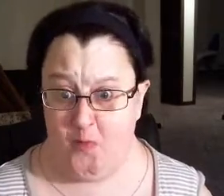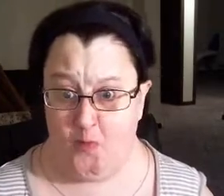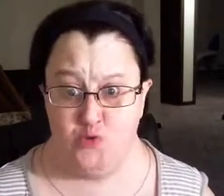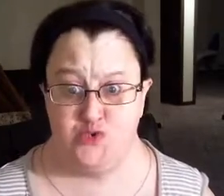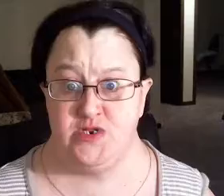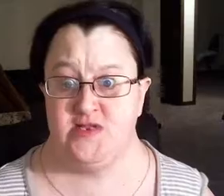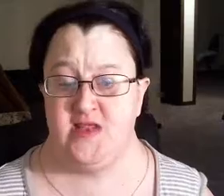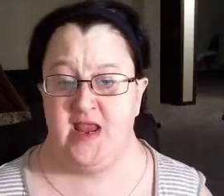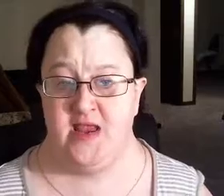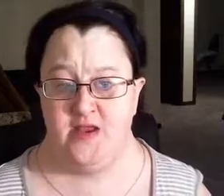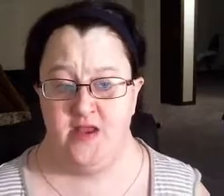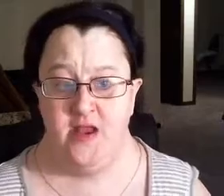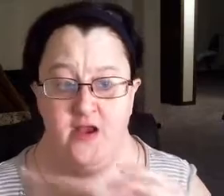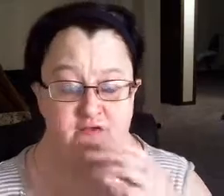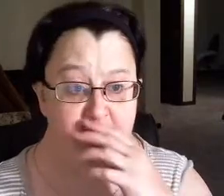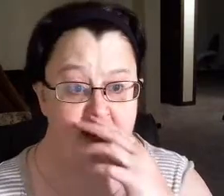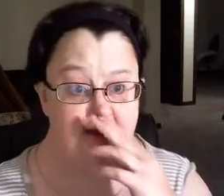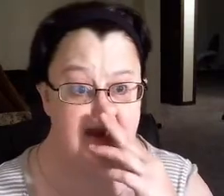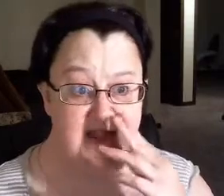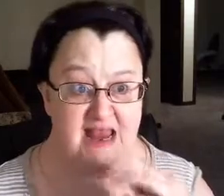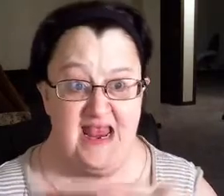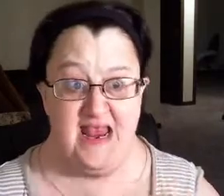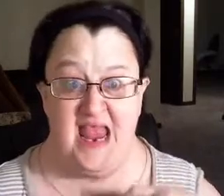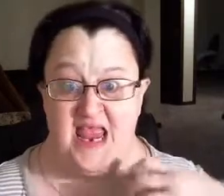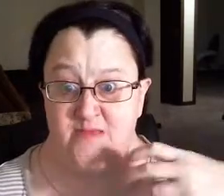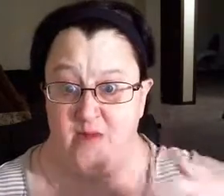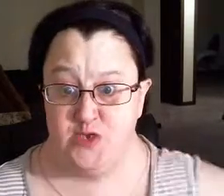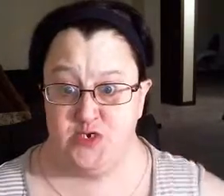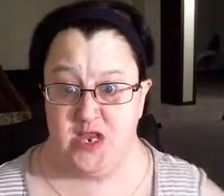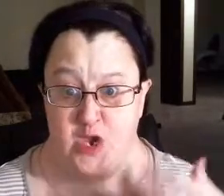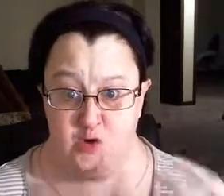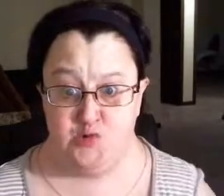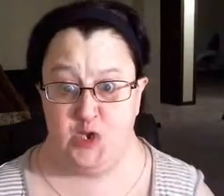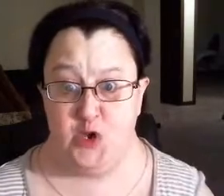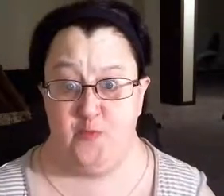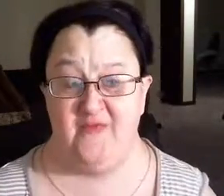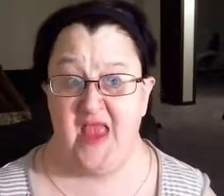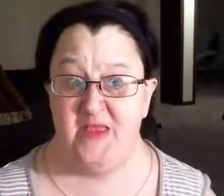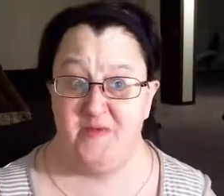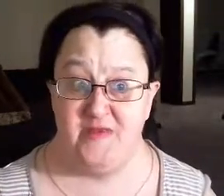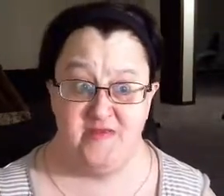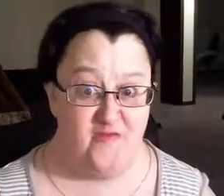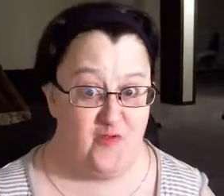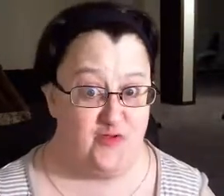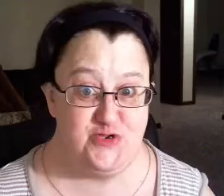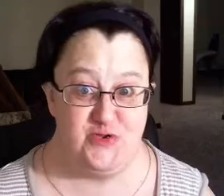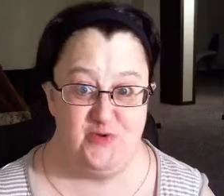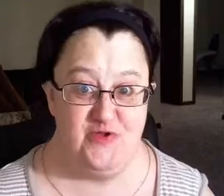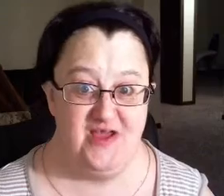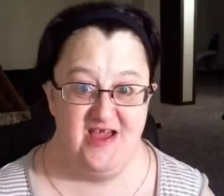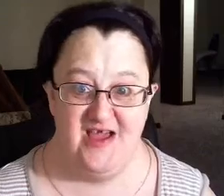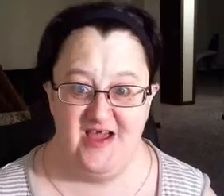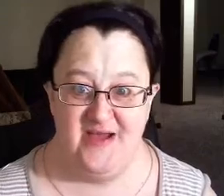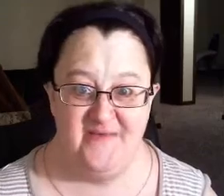portions and try not to eat as much as i usually do but that's been difficult too um